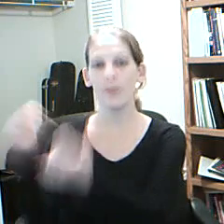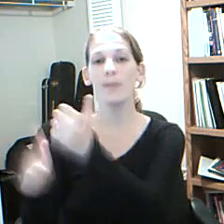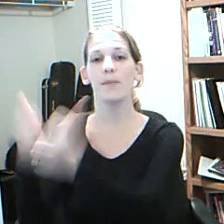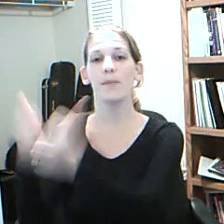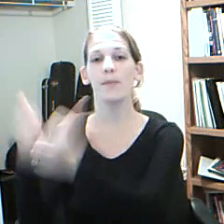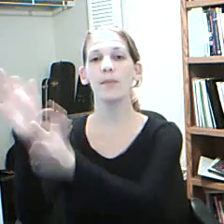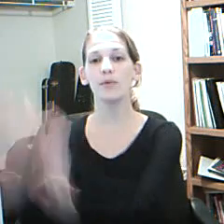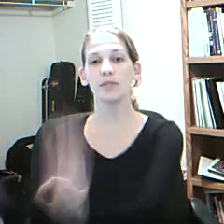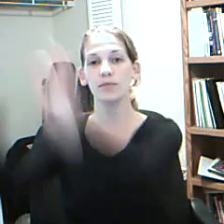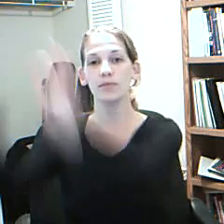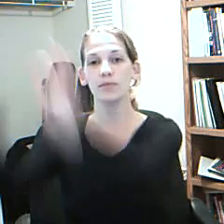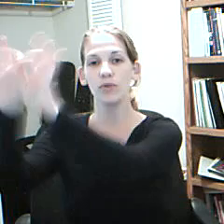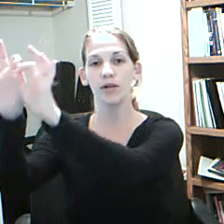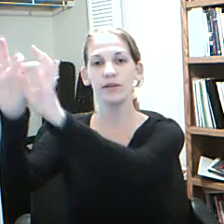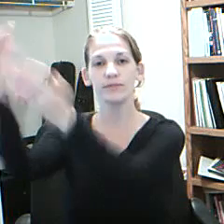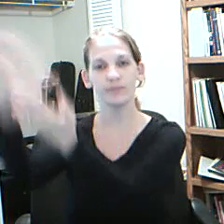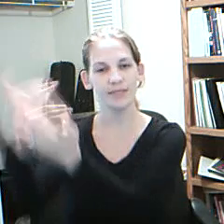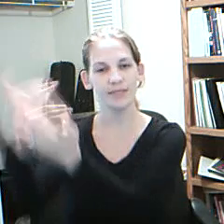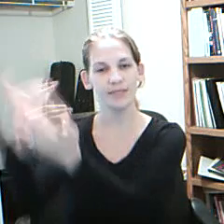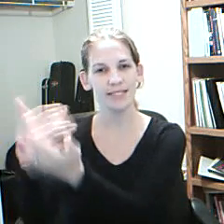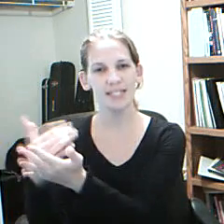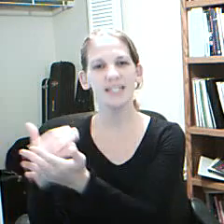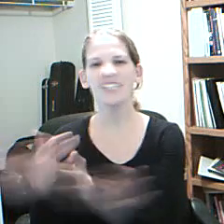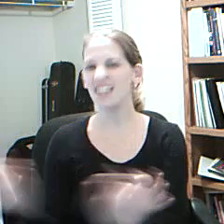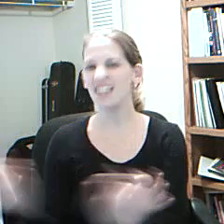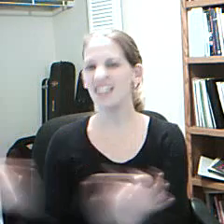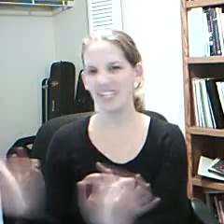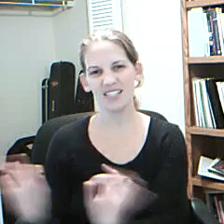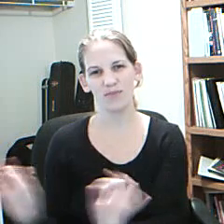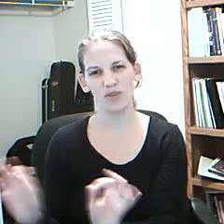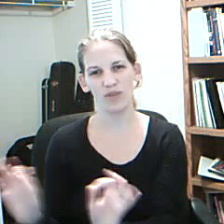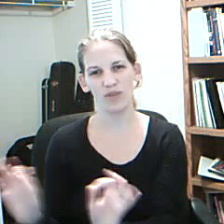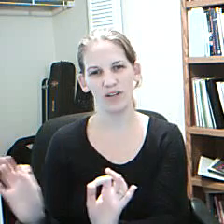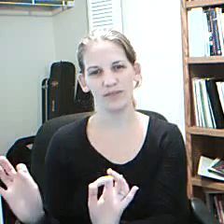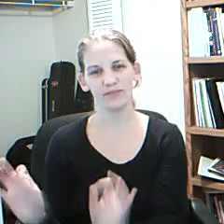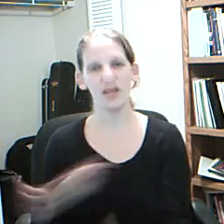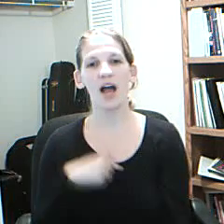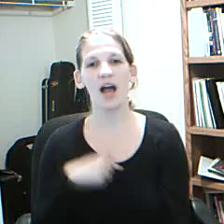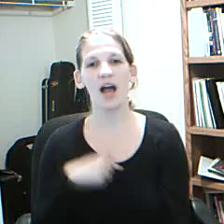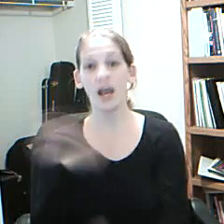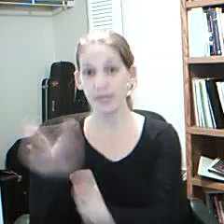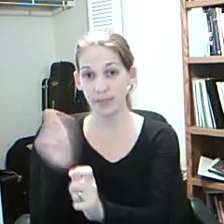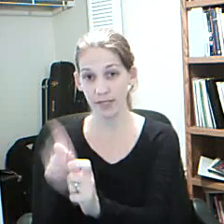was specific. You know, I used this framework, the SMART goal,